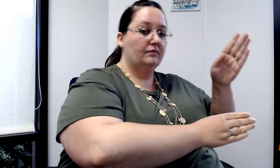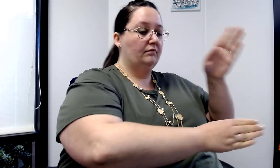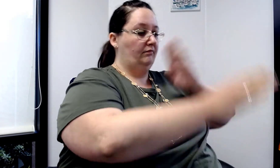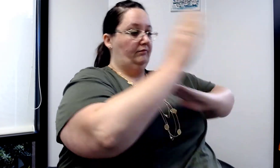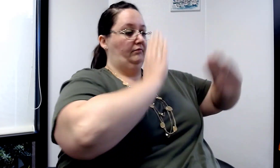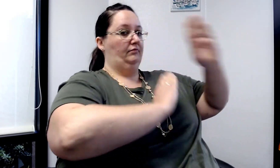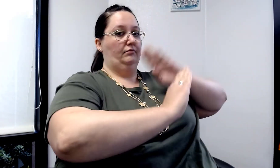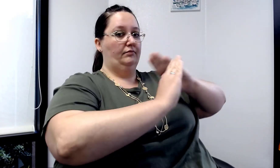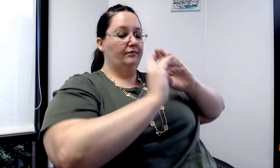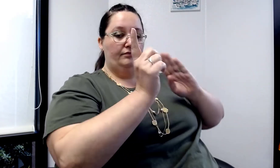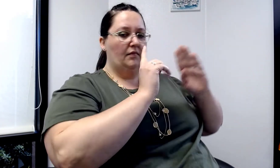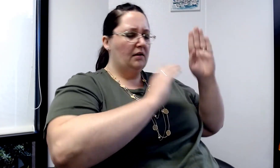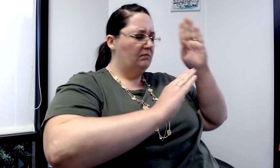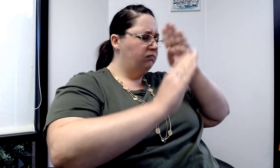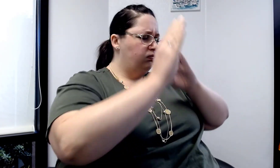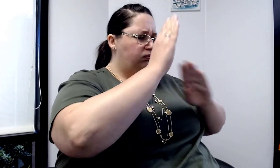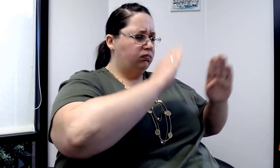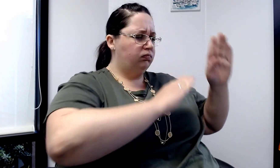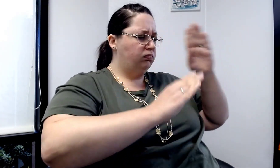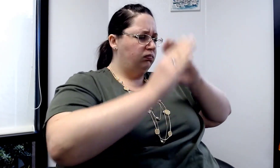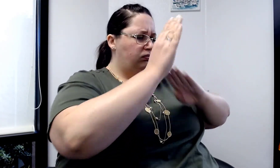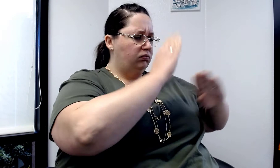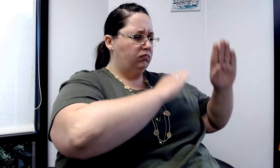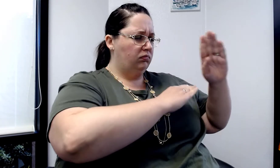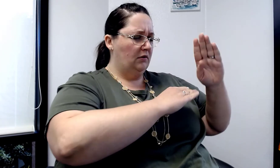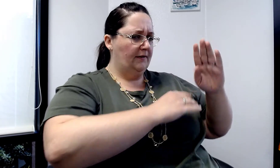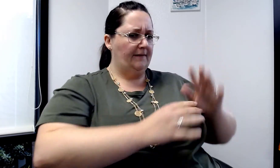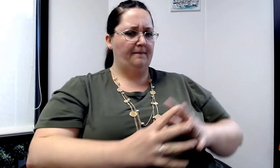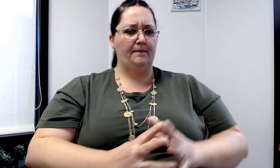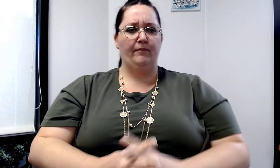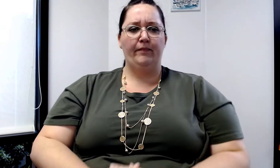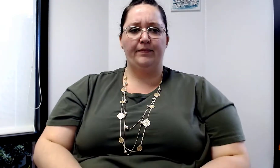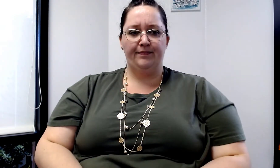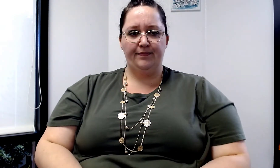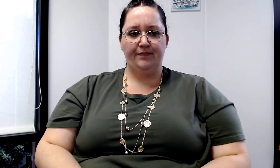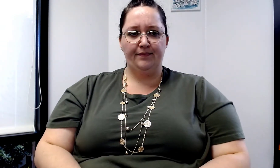or backward with your sign and go across your body. Worry.